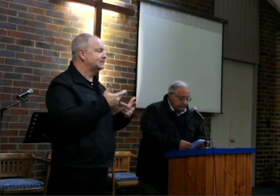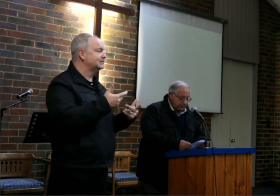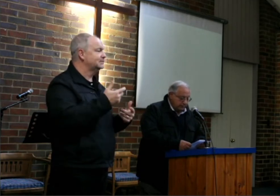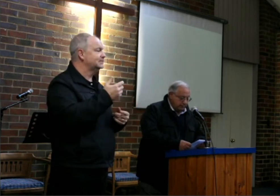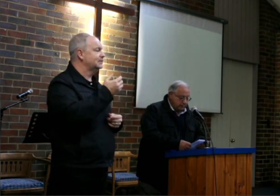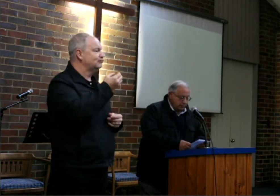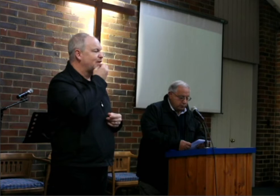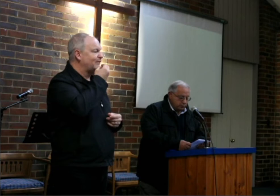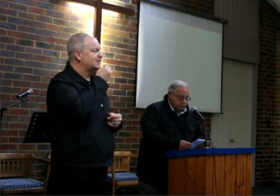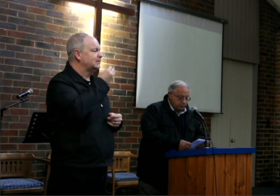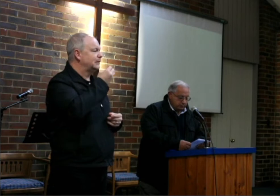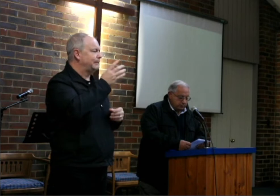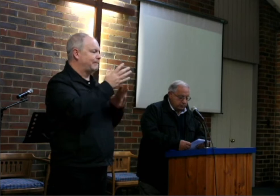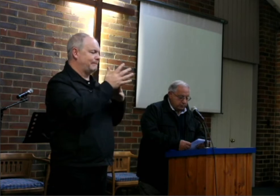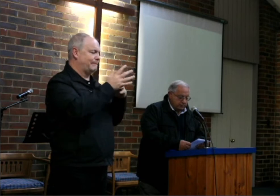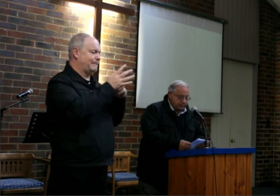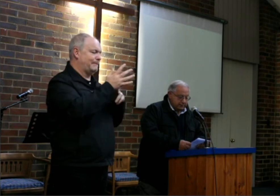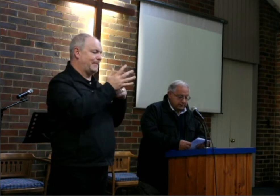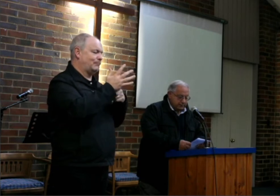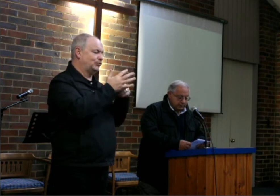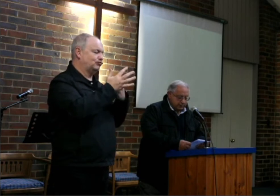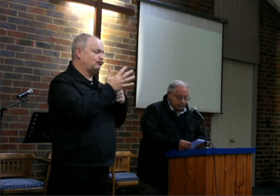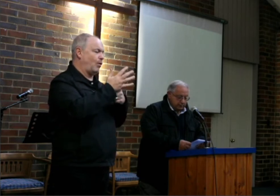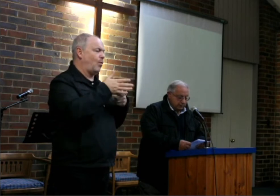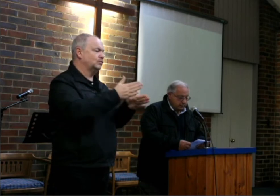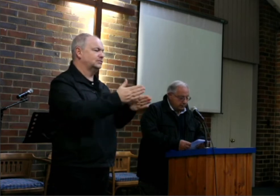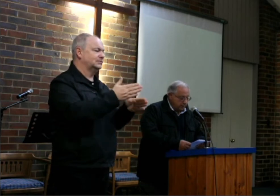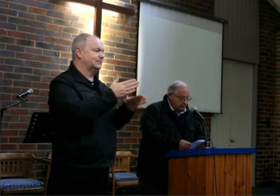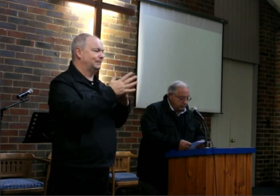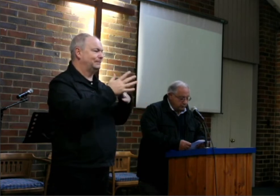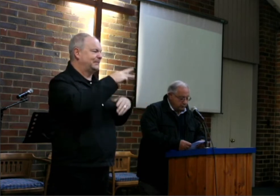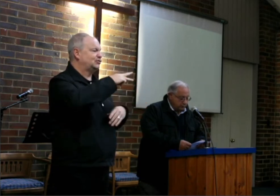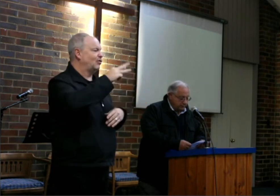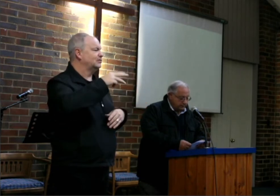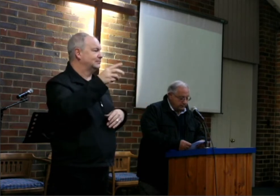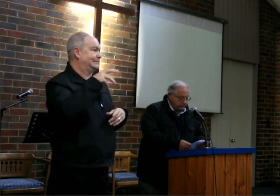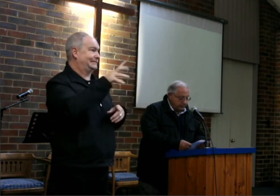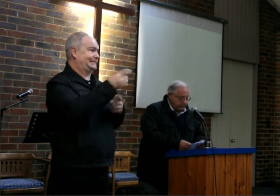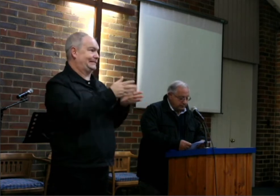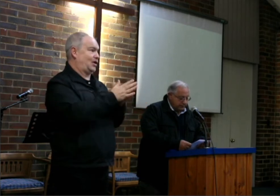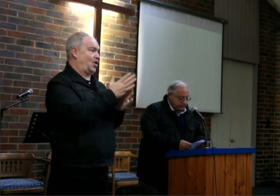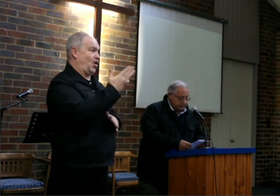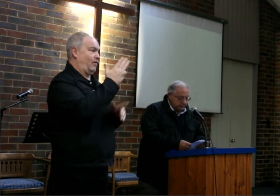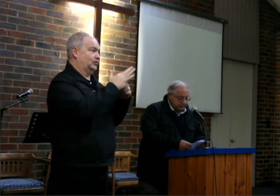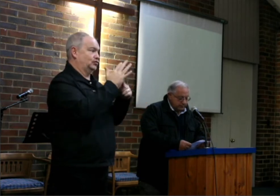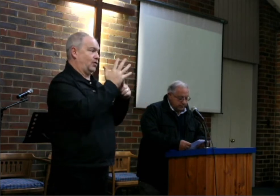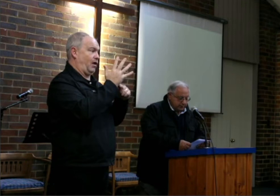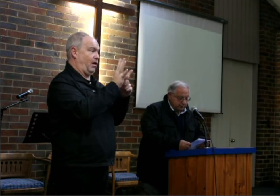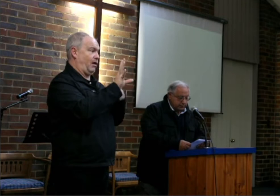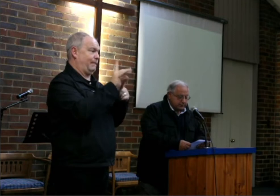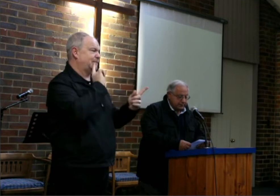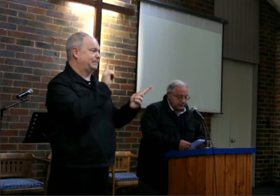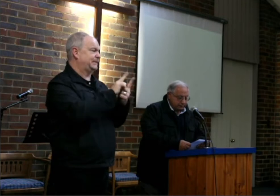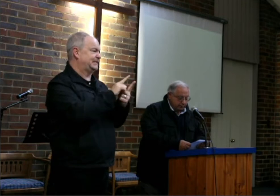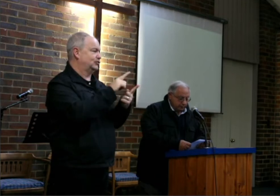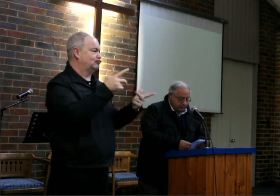at Memory Road McDonald's next Sunday, the 9th of July. Please meet at the restaurant